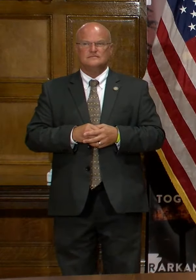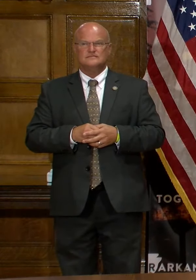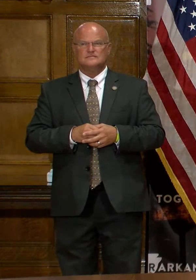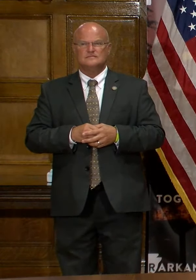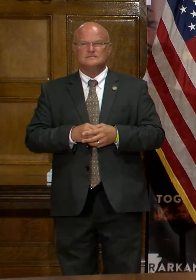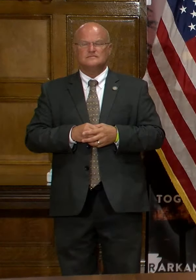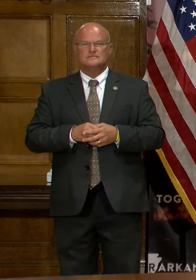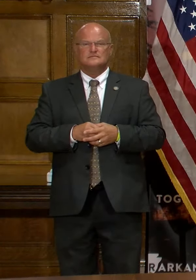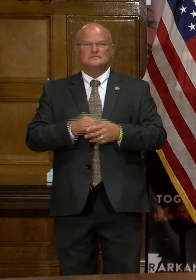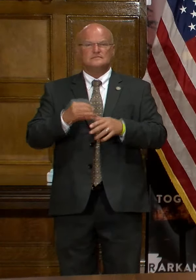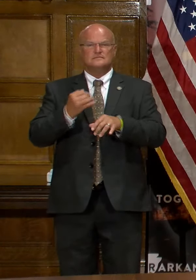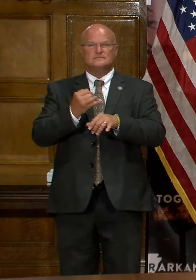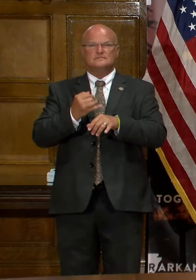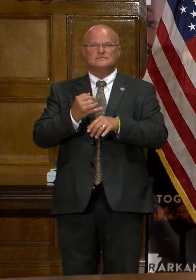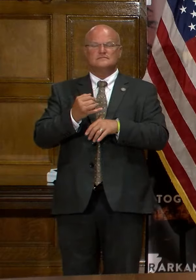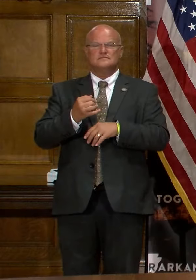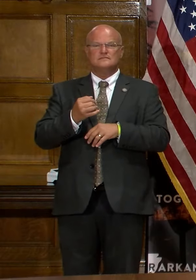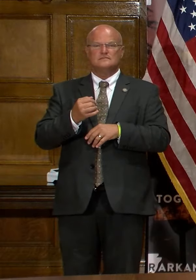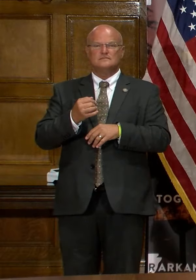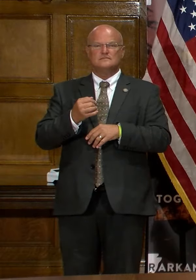Is there anything from